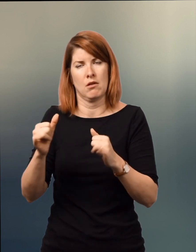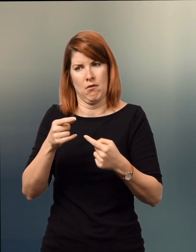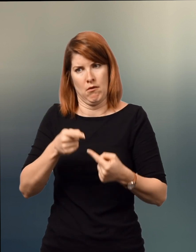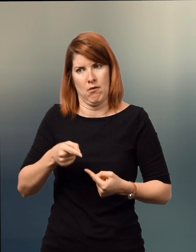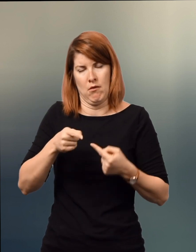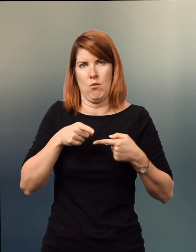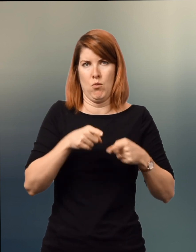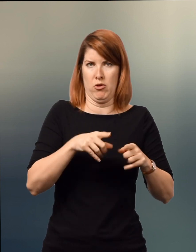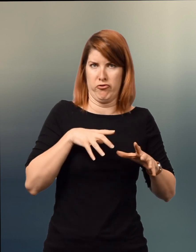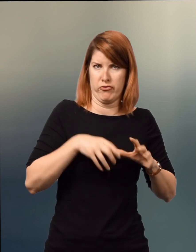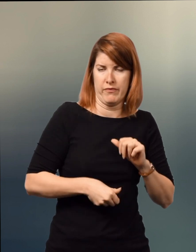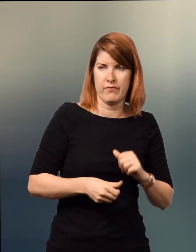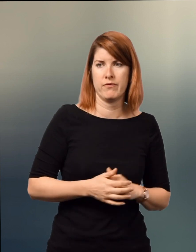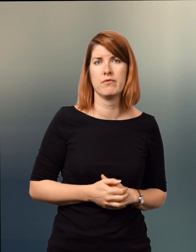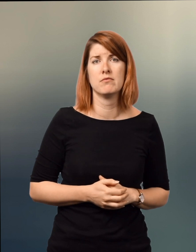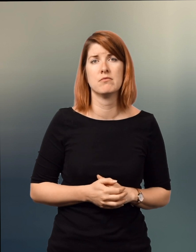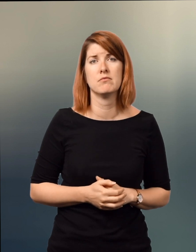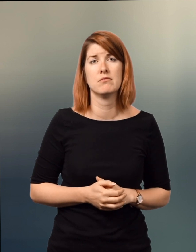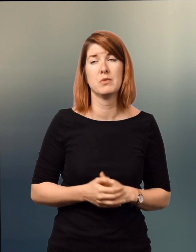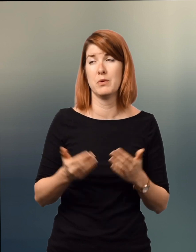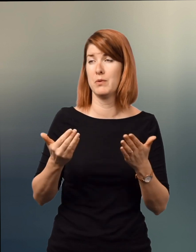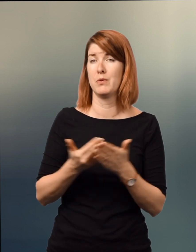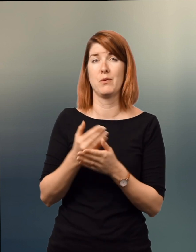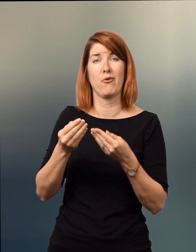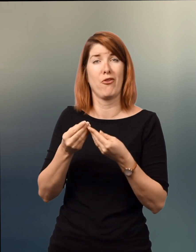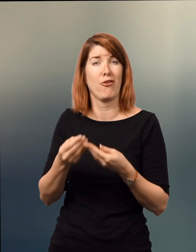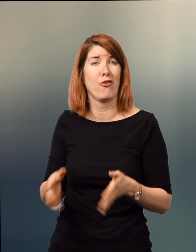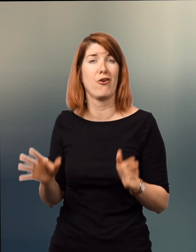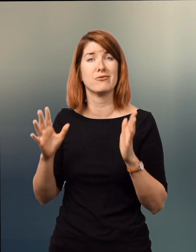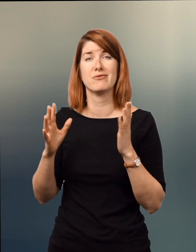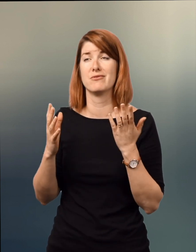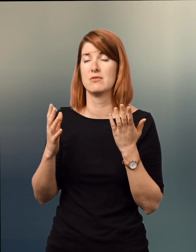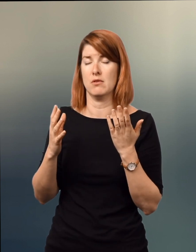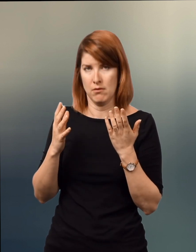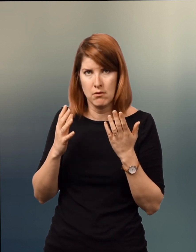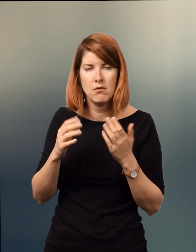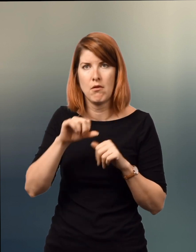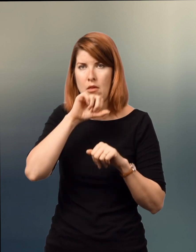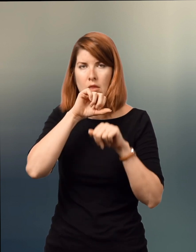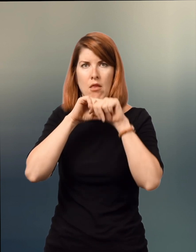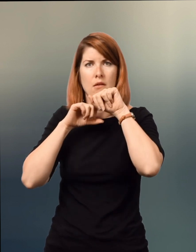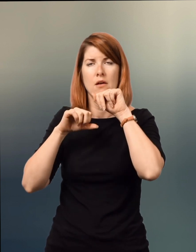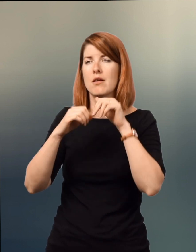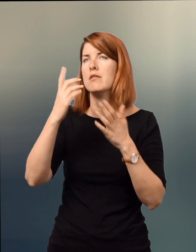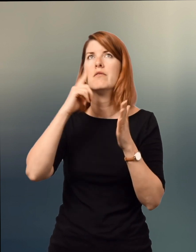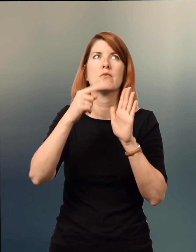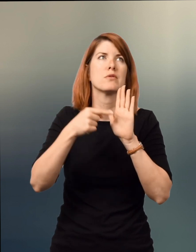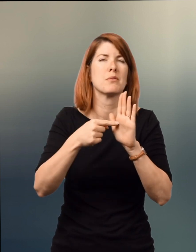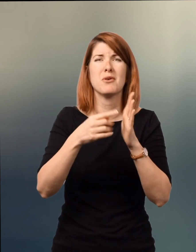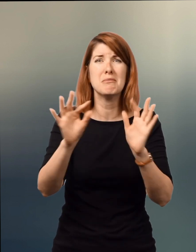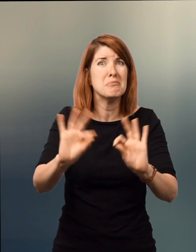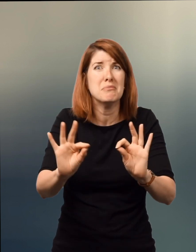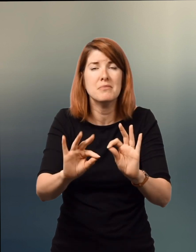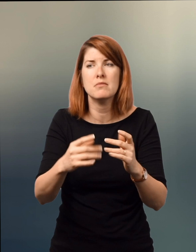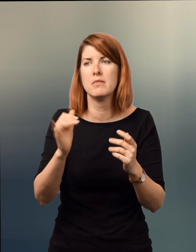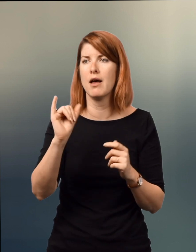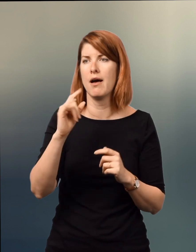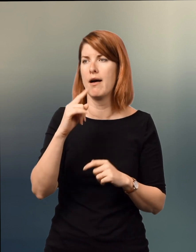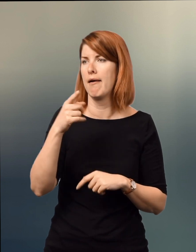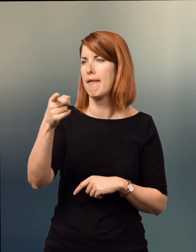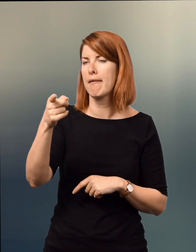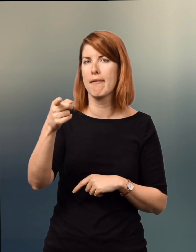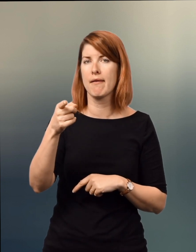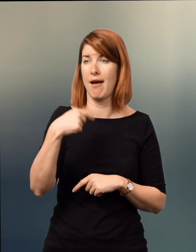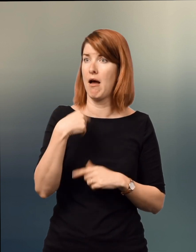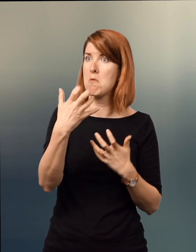is grieving. Any new losses, even the ones that are a normal part of life, like not getting to do something they